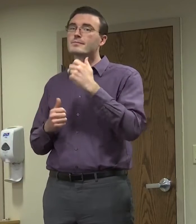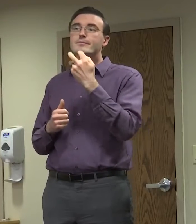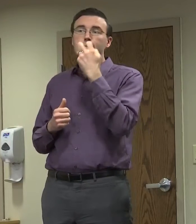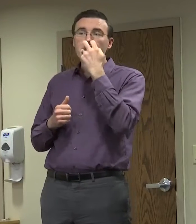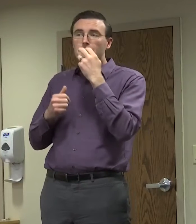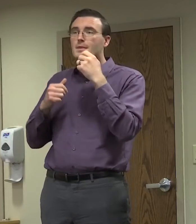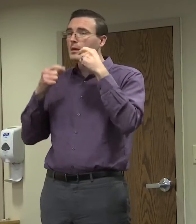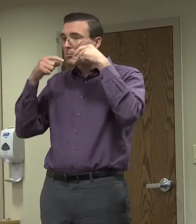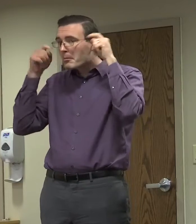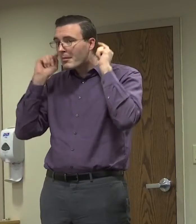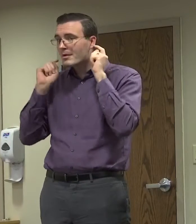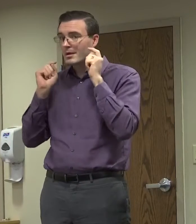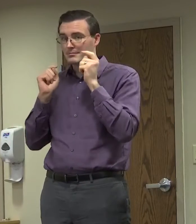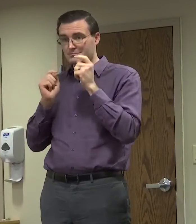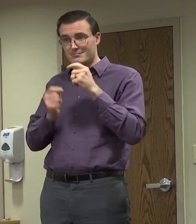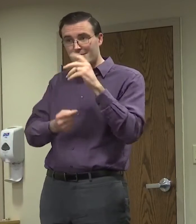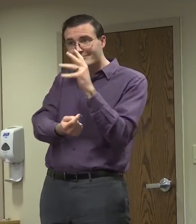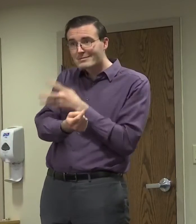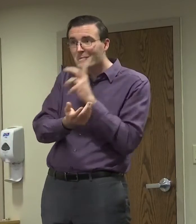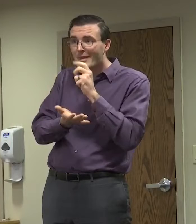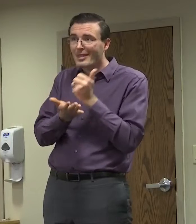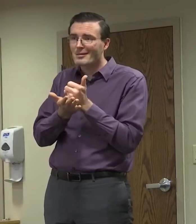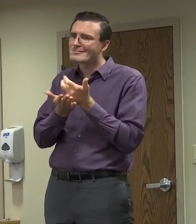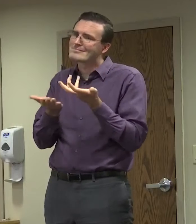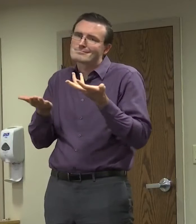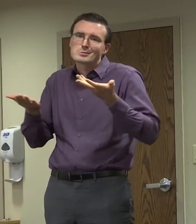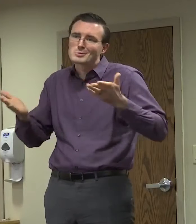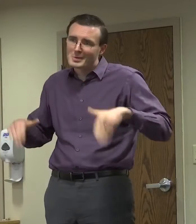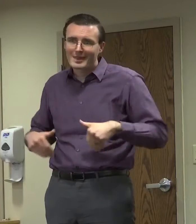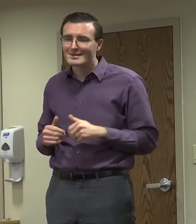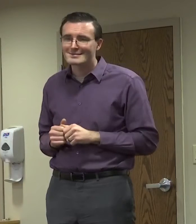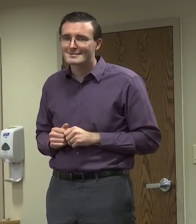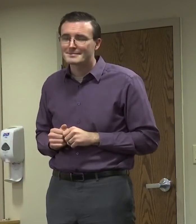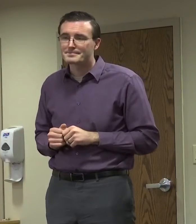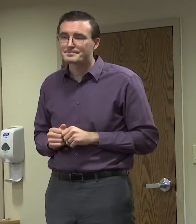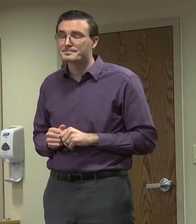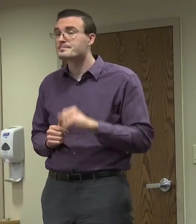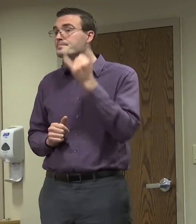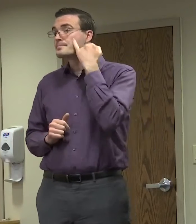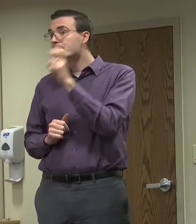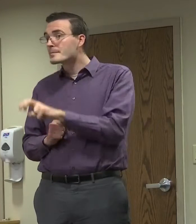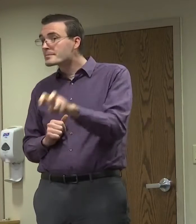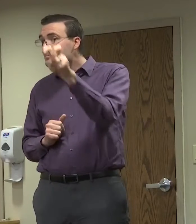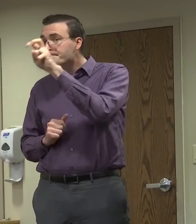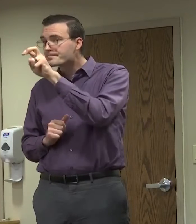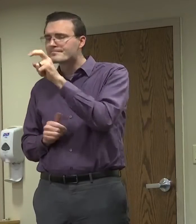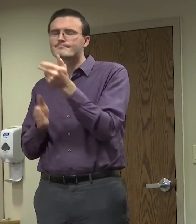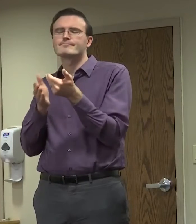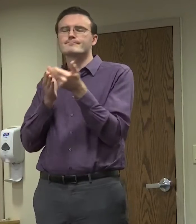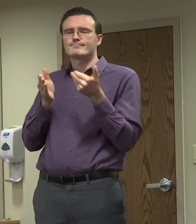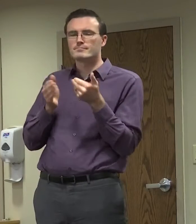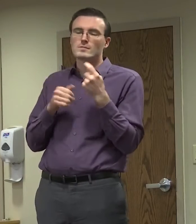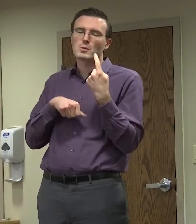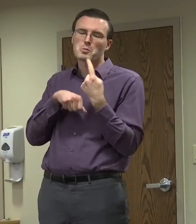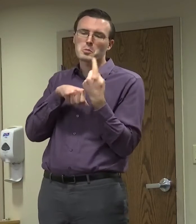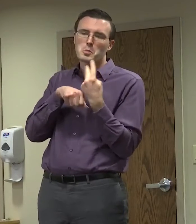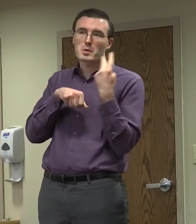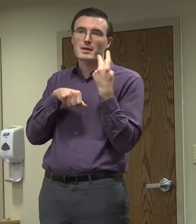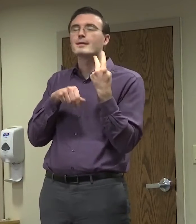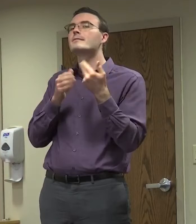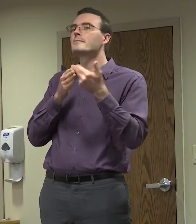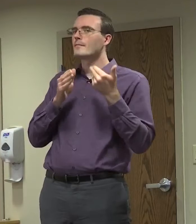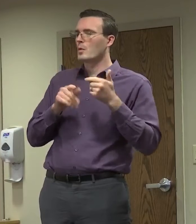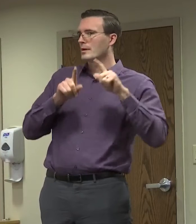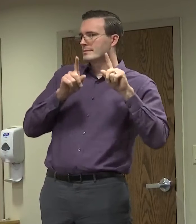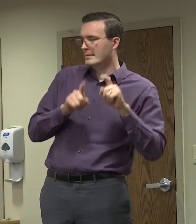You need to test 1 to 3 days before you travel and 3 to 5 days after you travel. So be thoughtful about as you